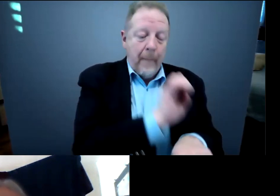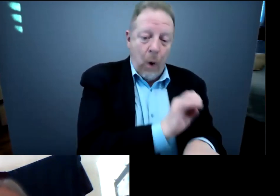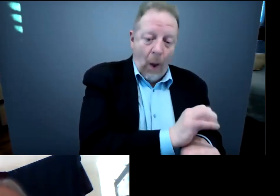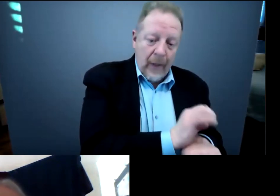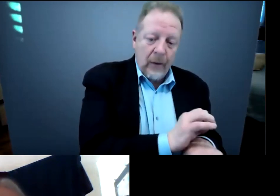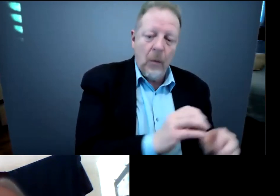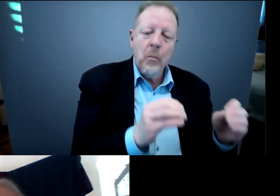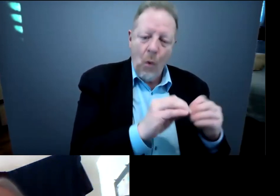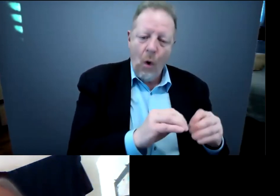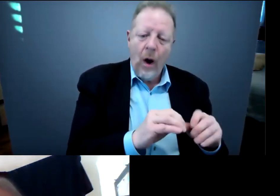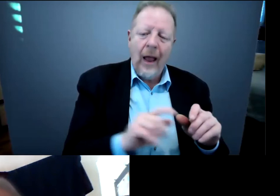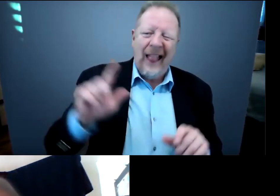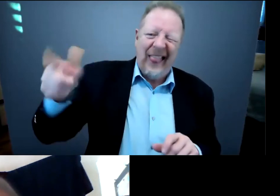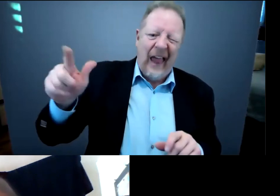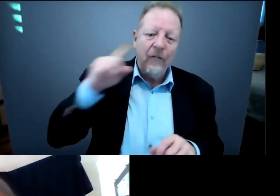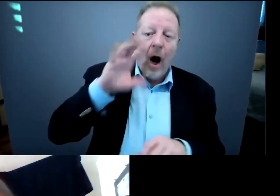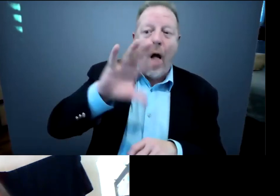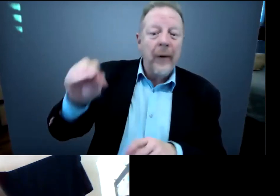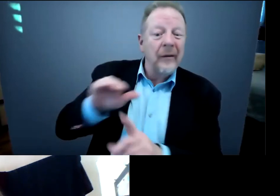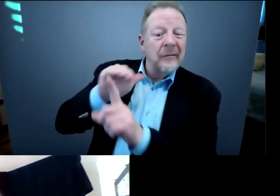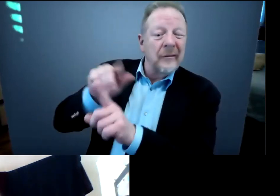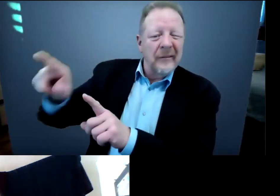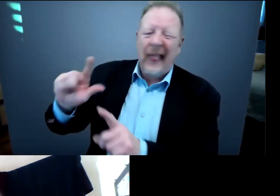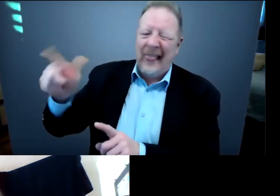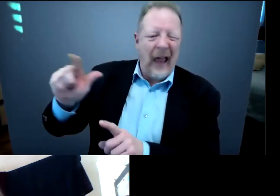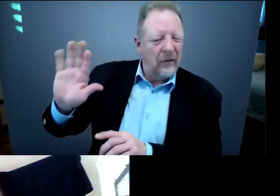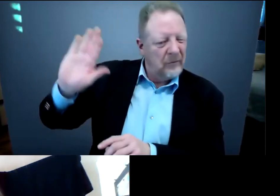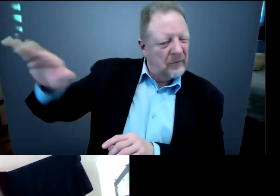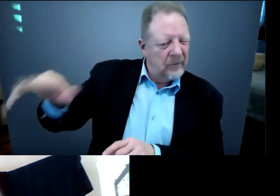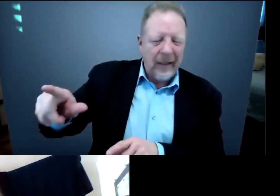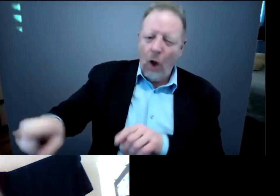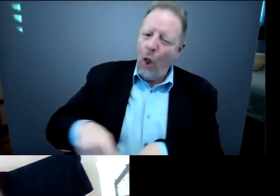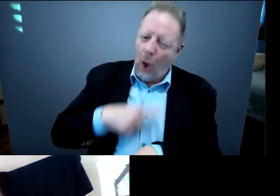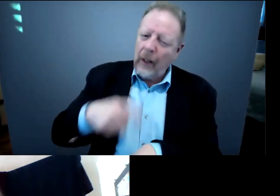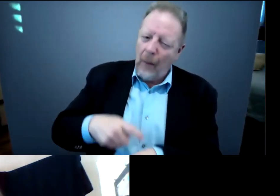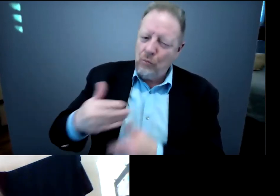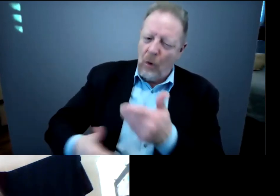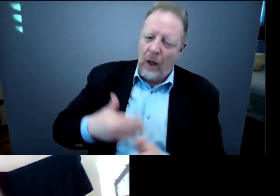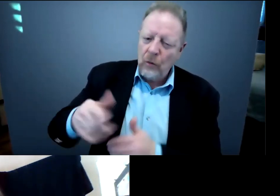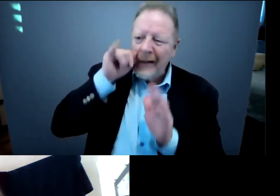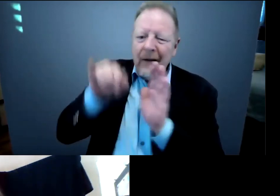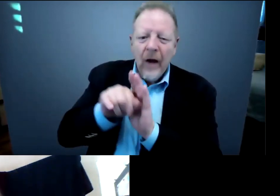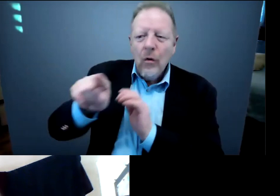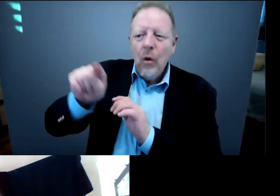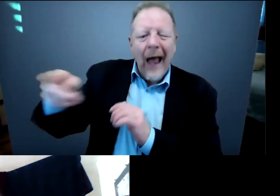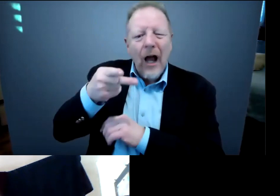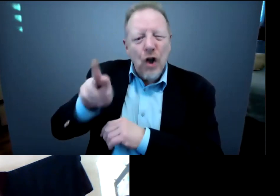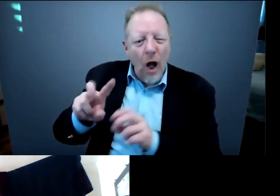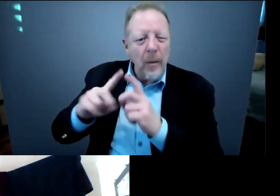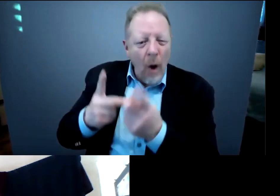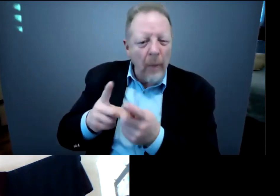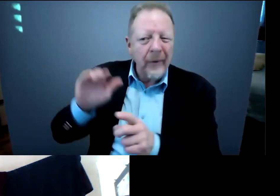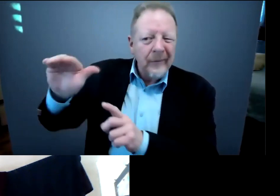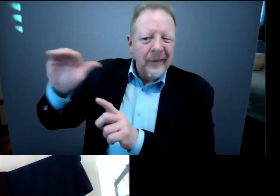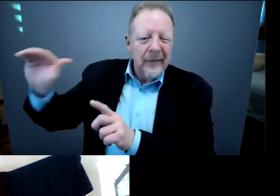more down the line, work on that try to identify people in human resources at the different